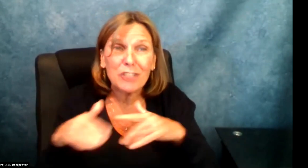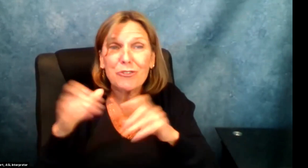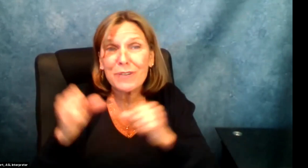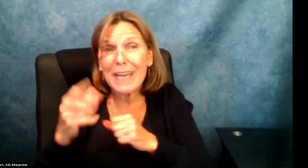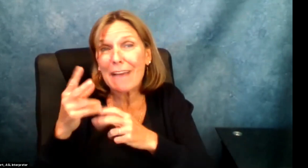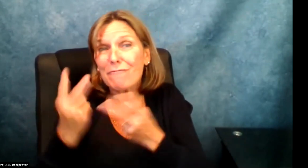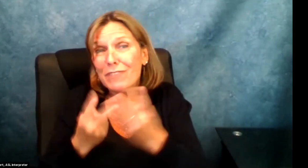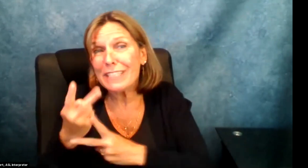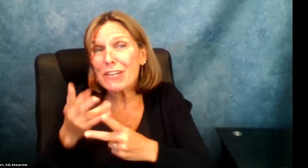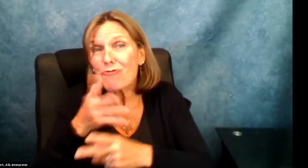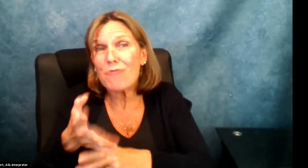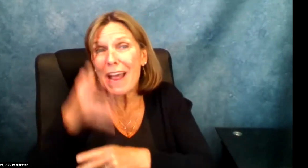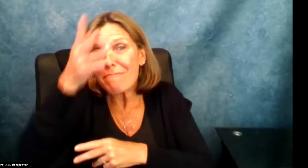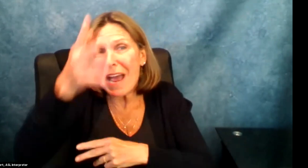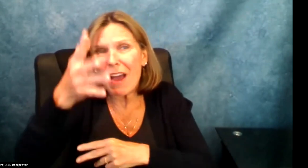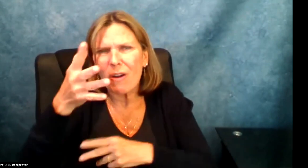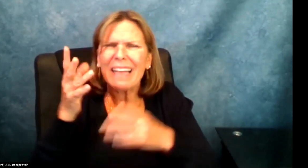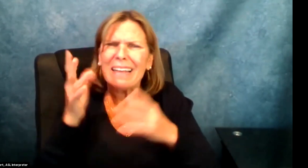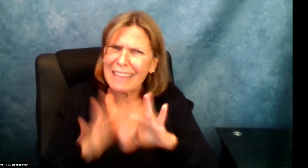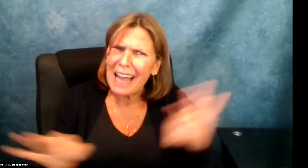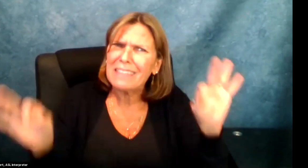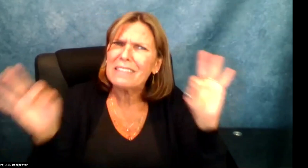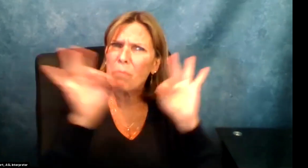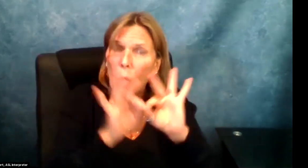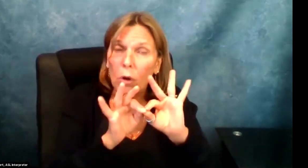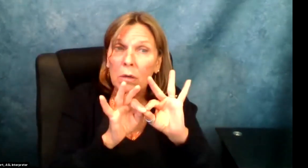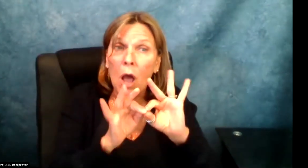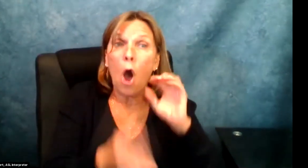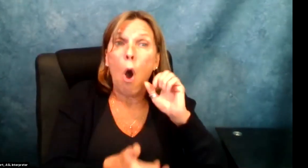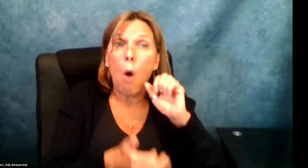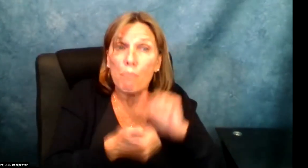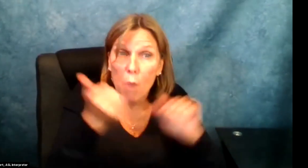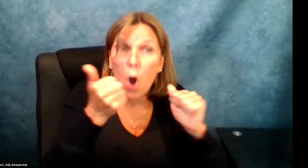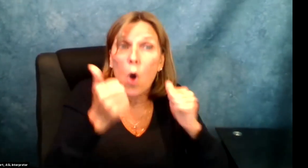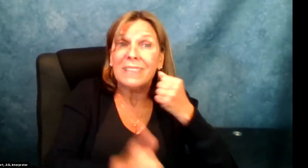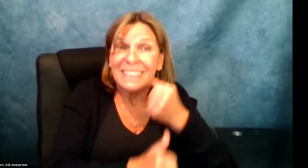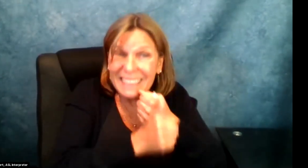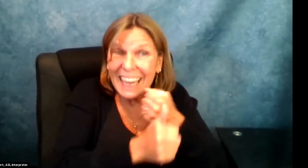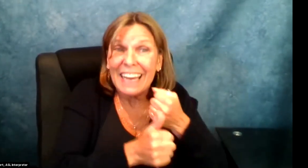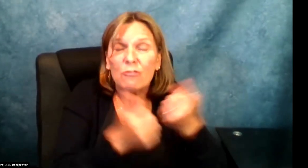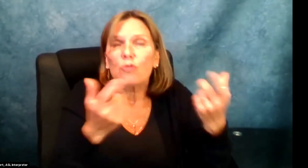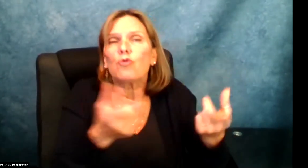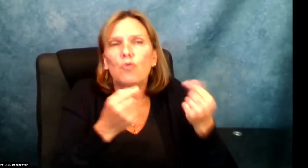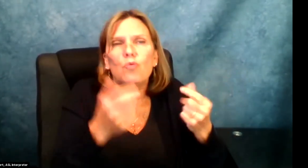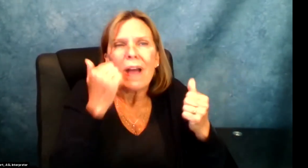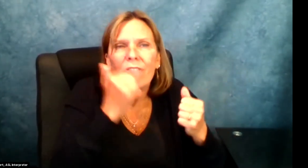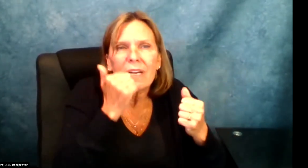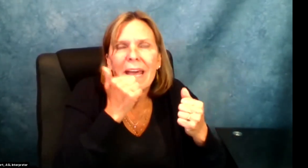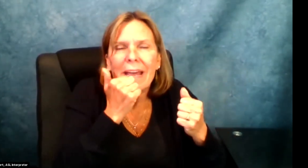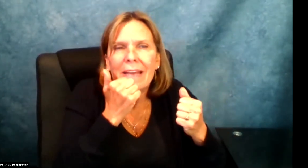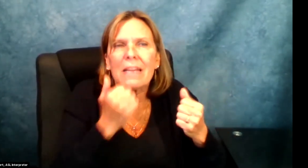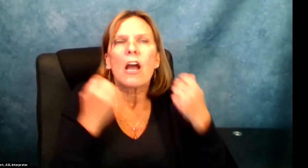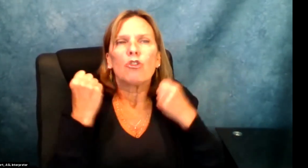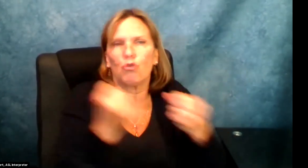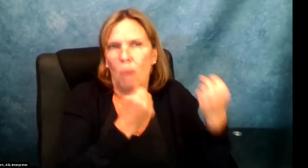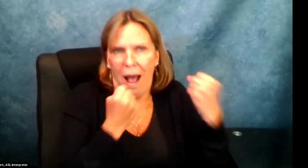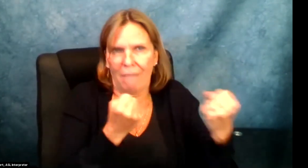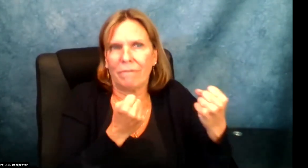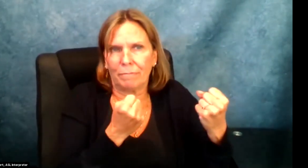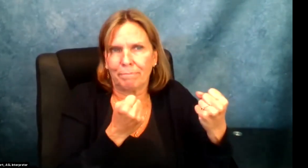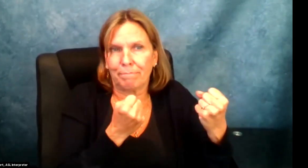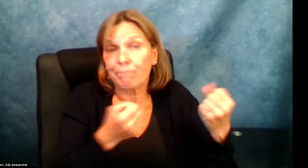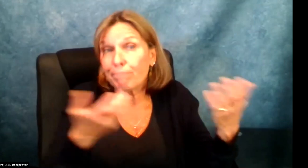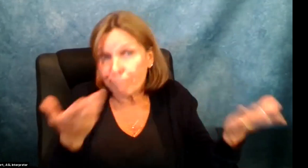really valuable. It is the most dangerous thing I do every day is get in my car. The statistics say